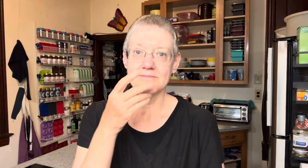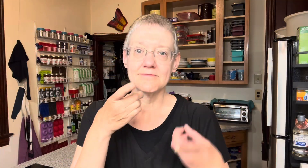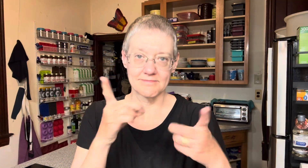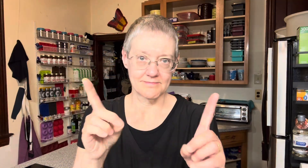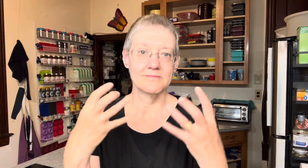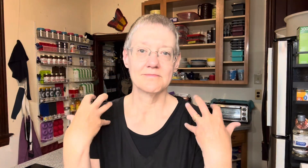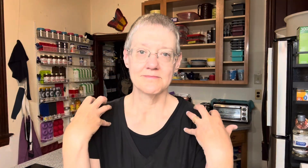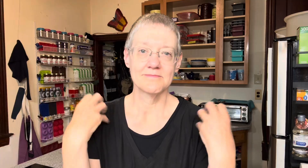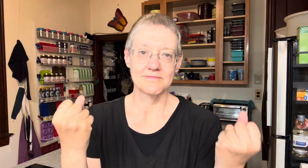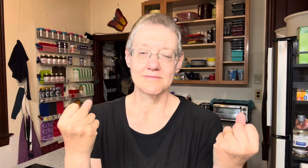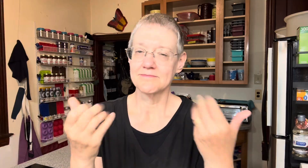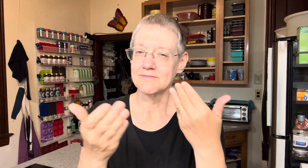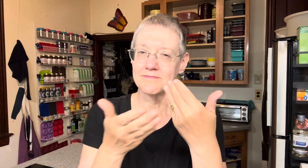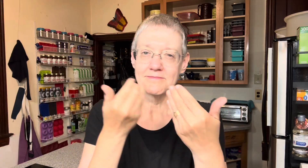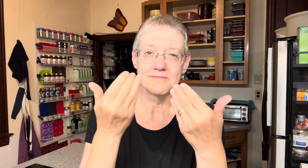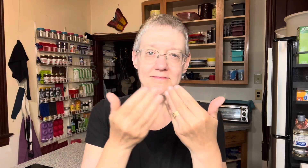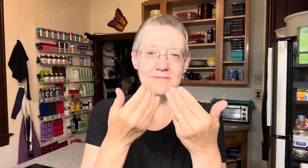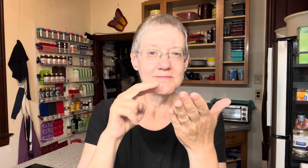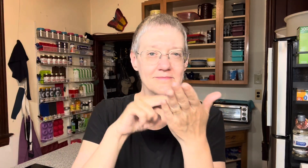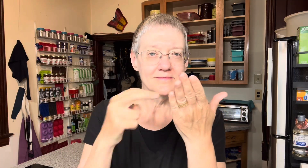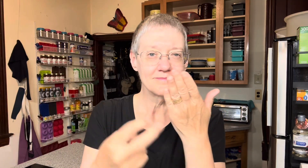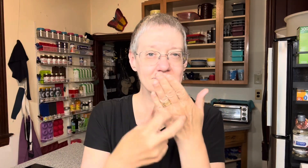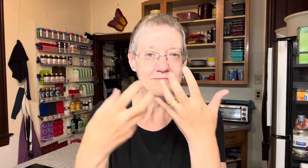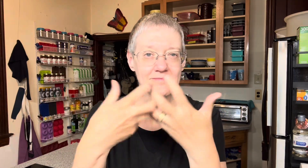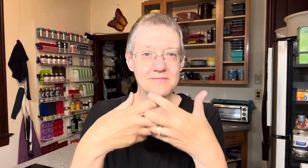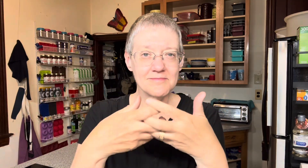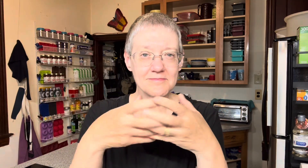Dale will eat this while he's recovering. It's easy to reheat in the toaster.